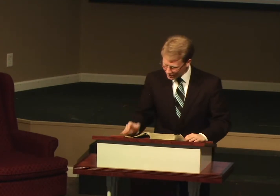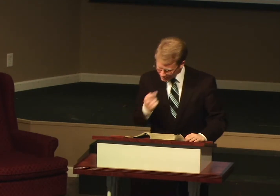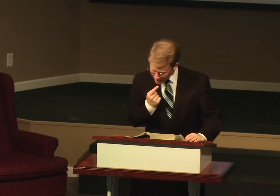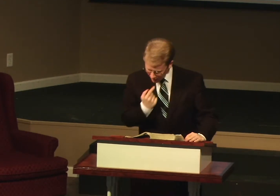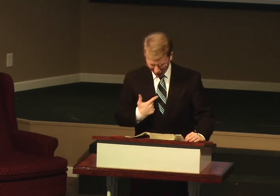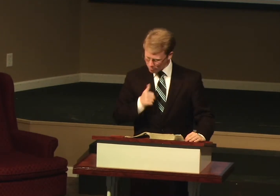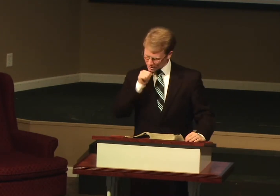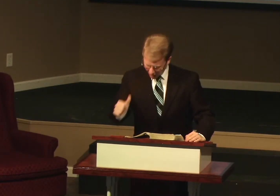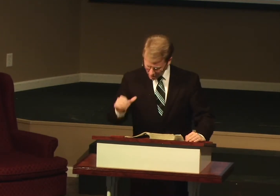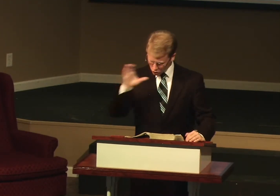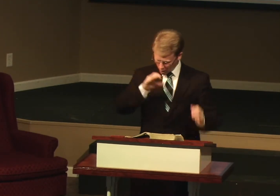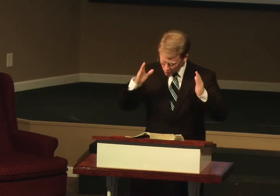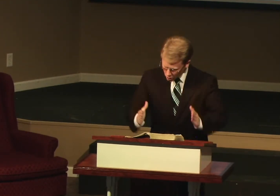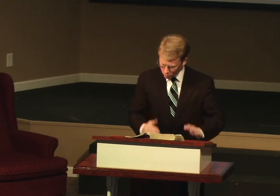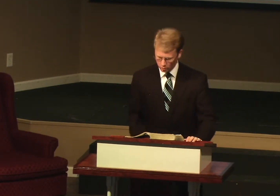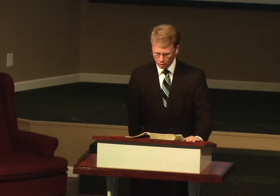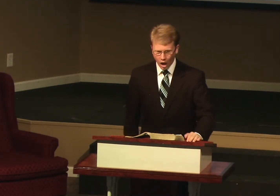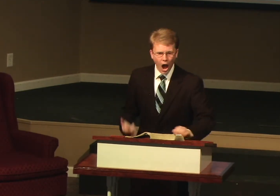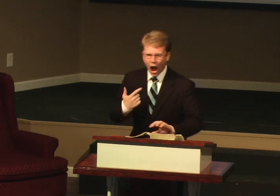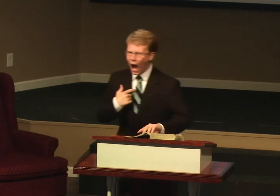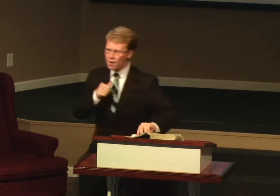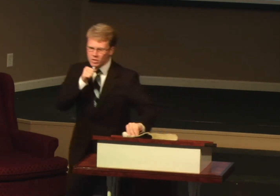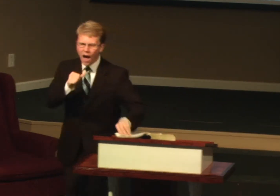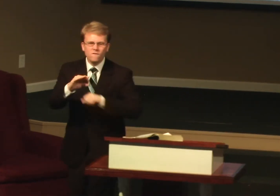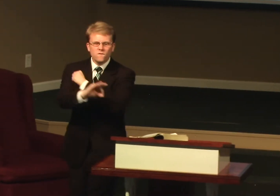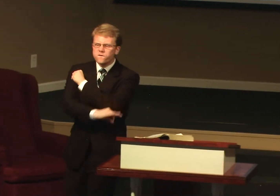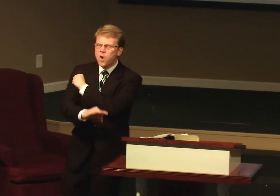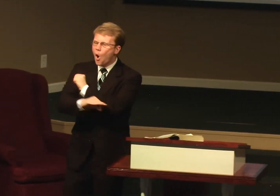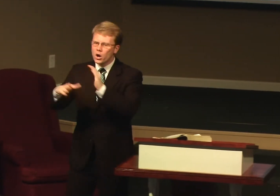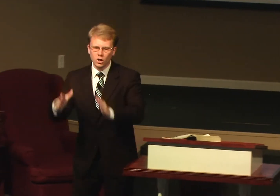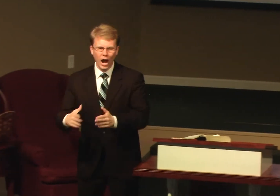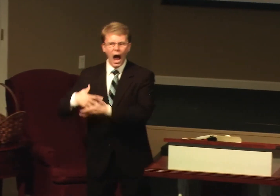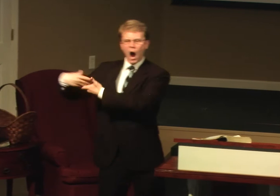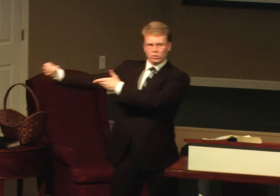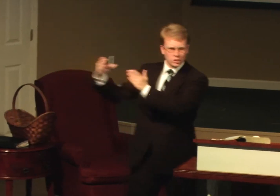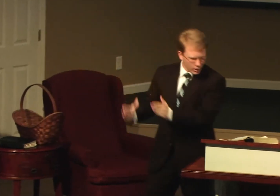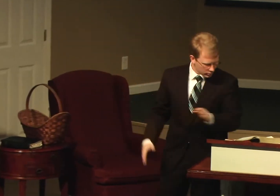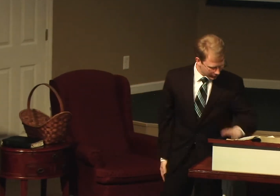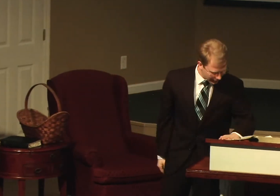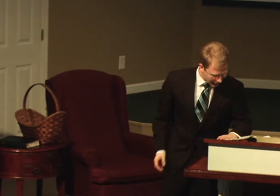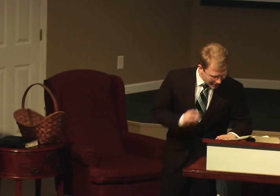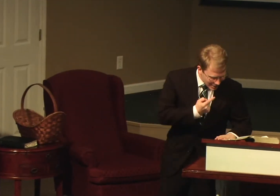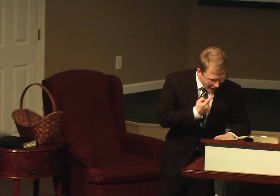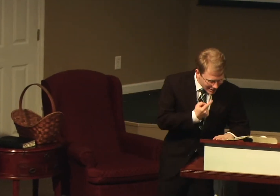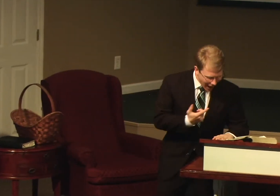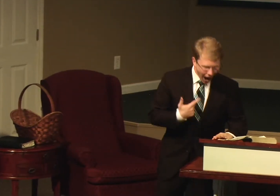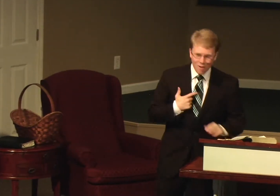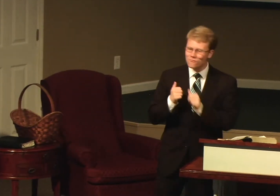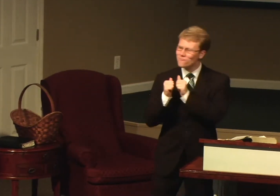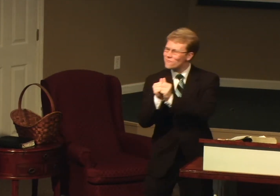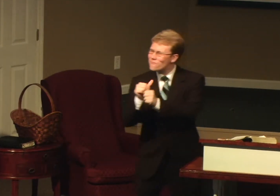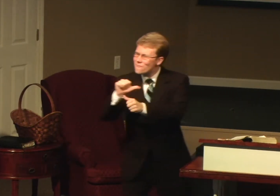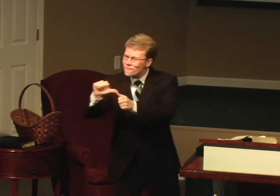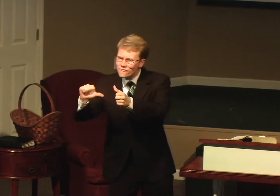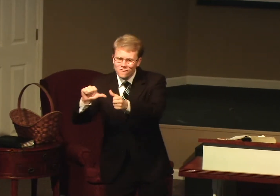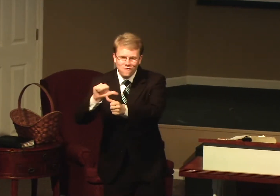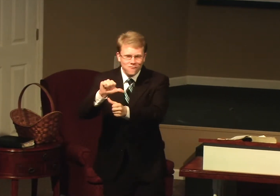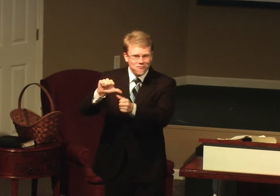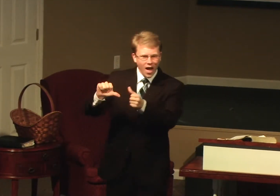have entrance. I am no more a stranger. I am not a foreigner. I'm not an outsider anymore. I'm a